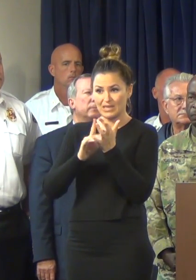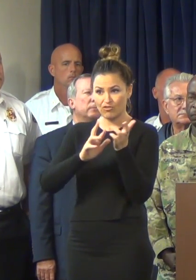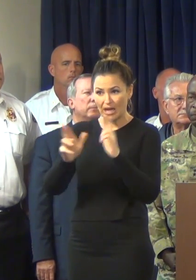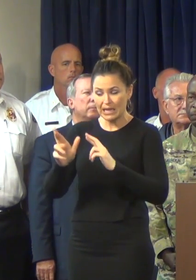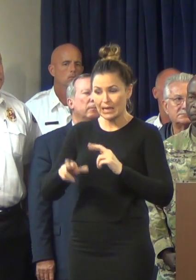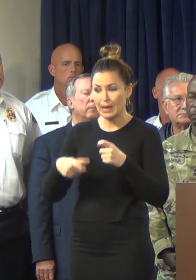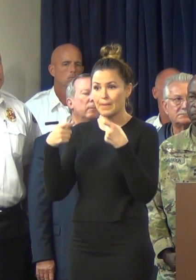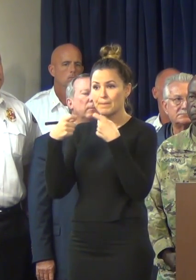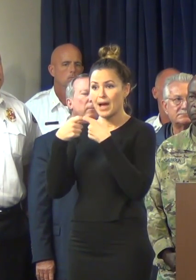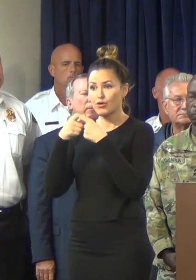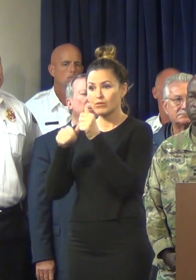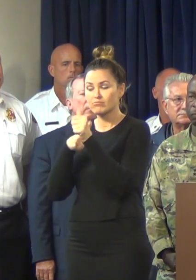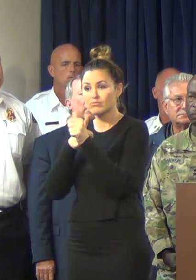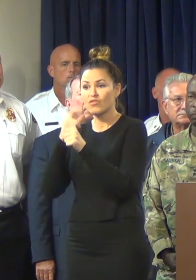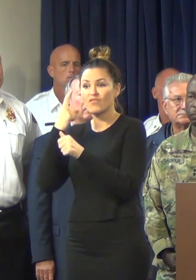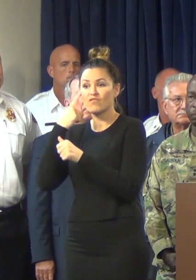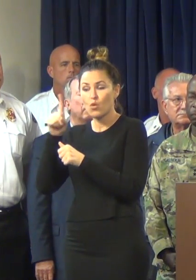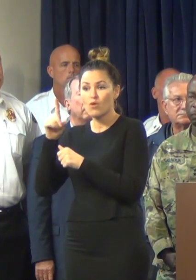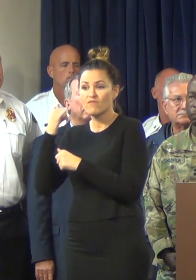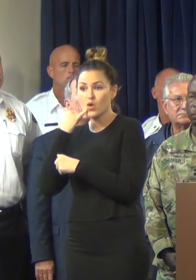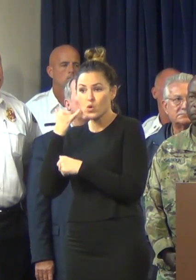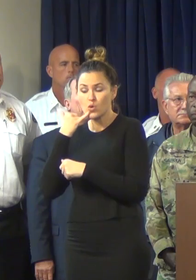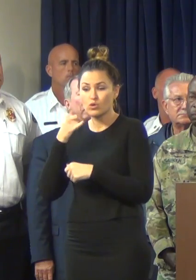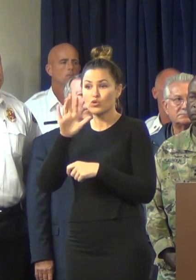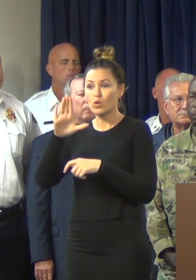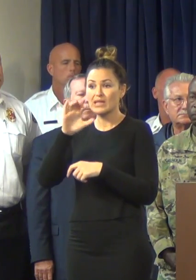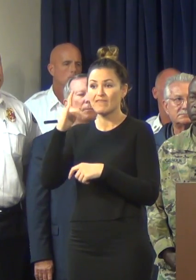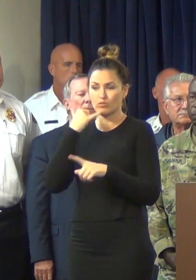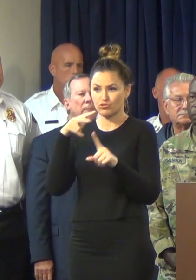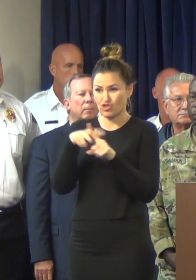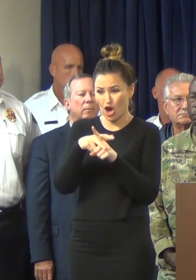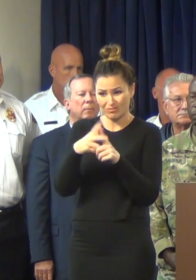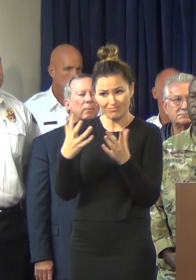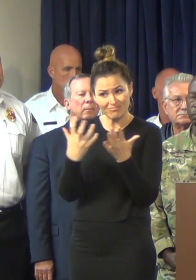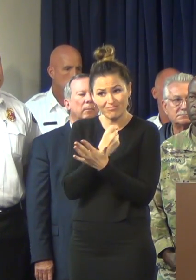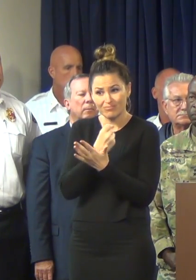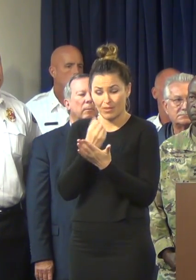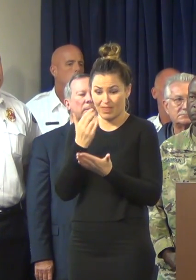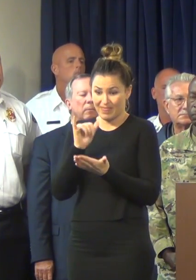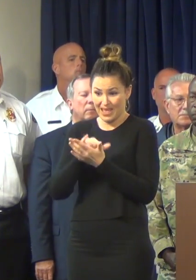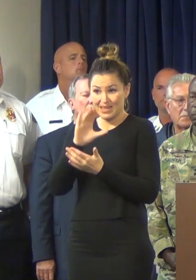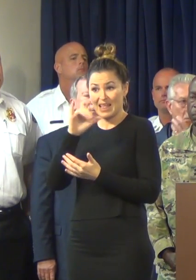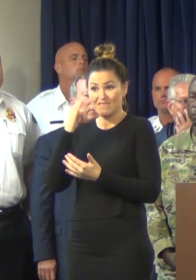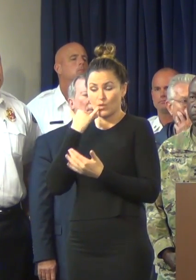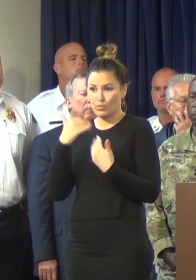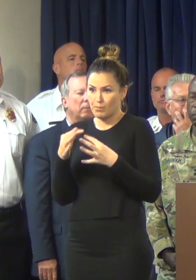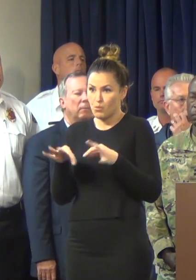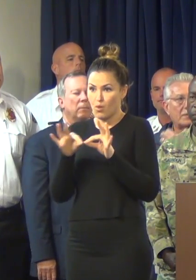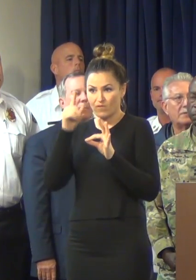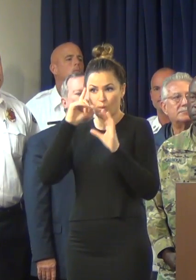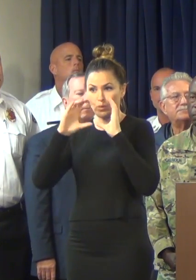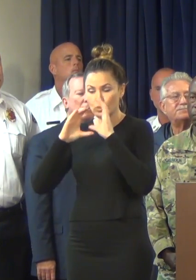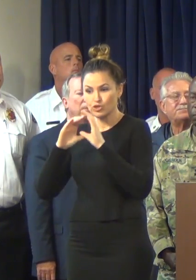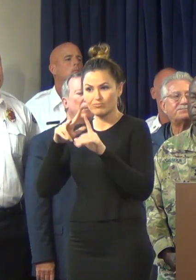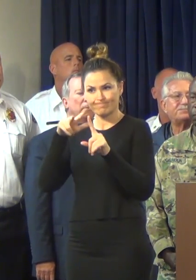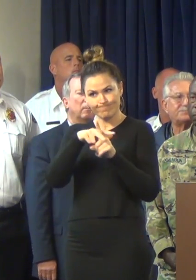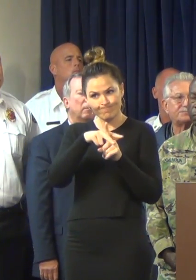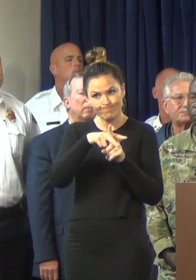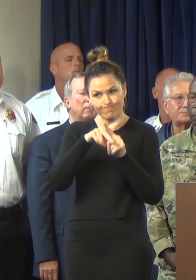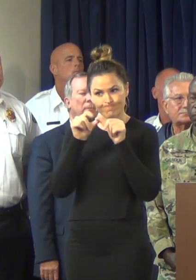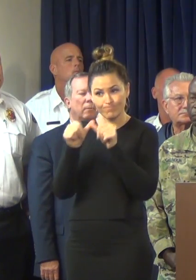radio. Have backup batteries. Charge your cell phone. It might be your only source of information and communication, and keep it